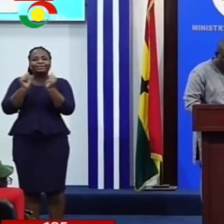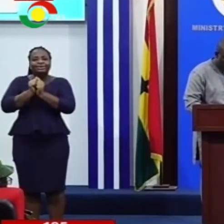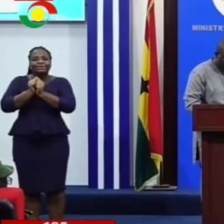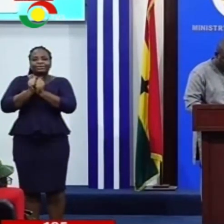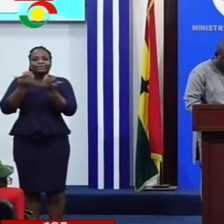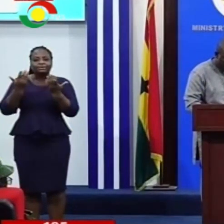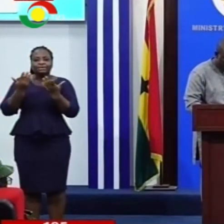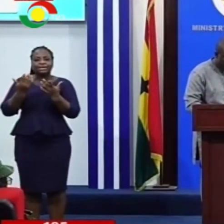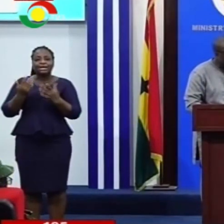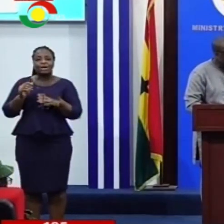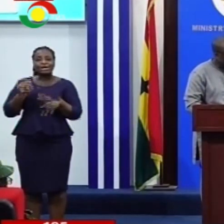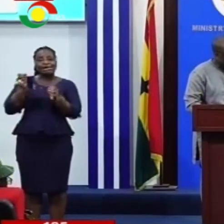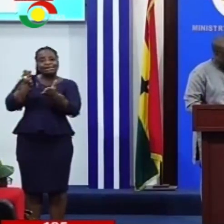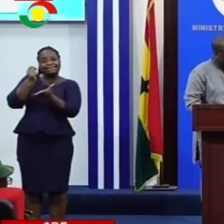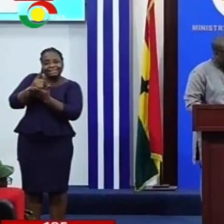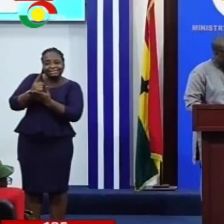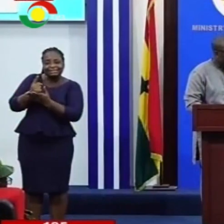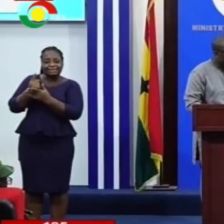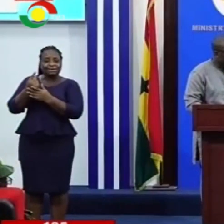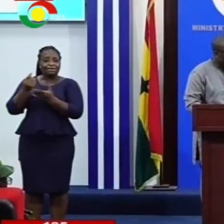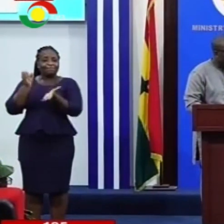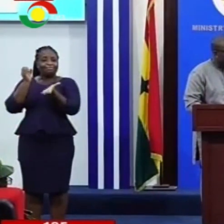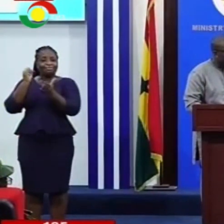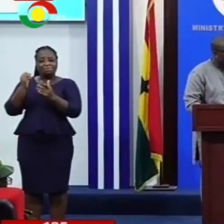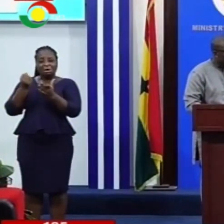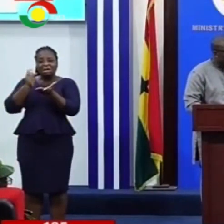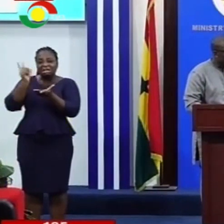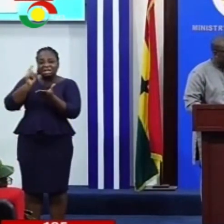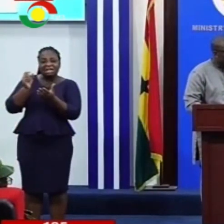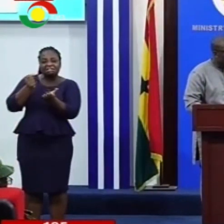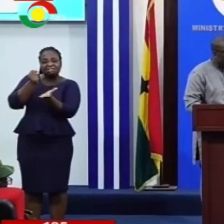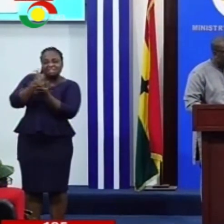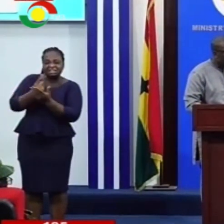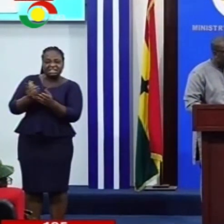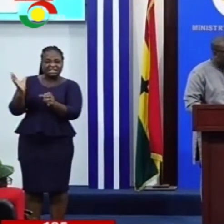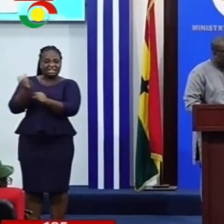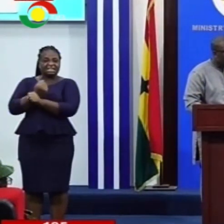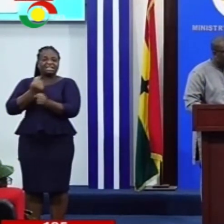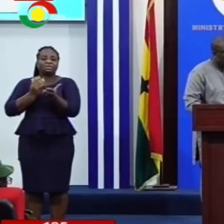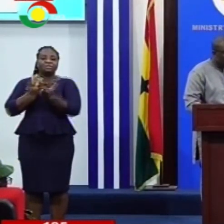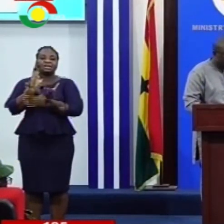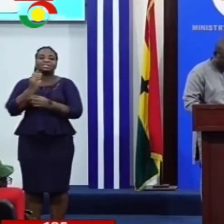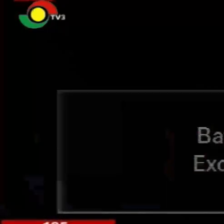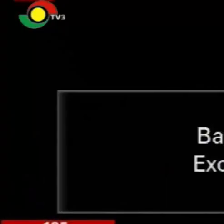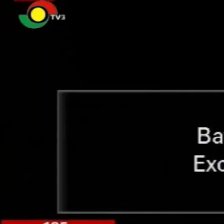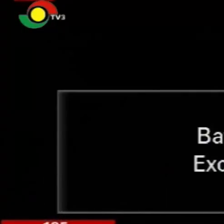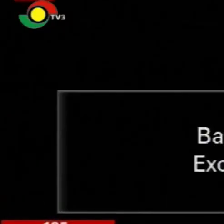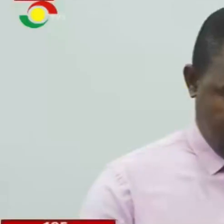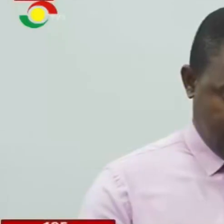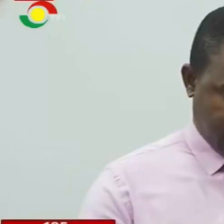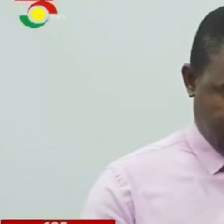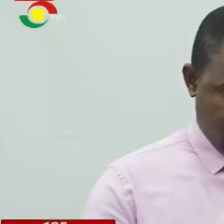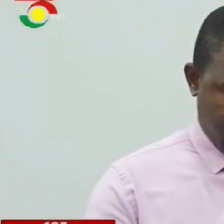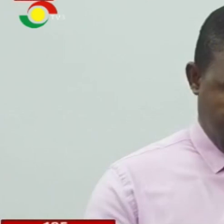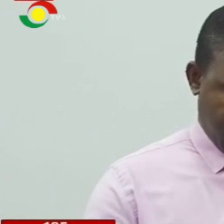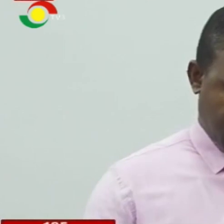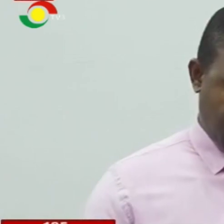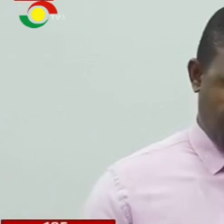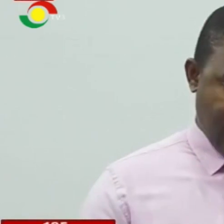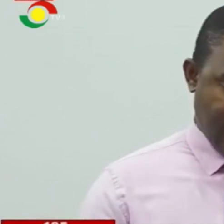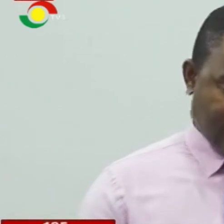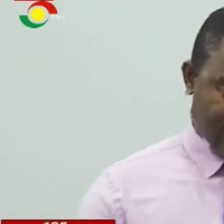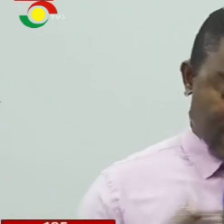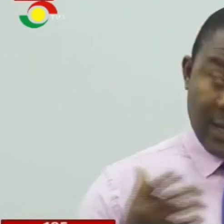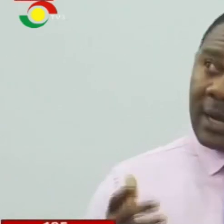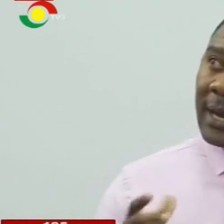be a text line for them where they can also, you know, text and get the right information at appropriate time? And the second one is they